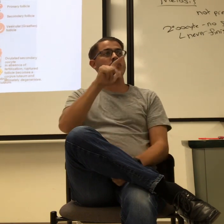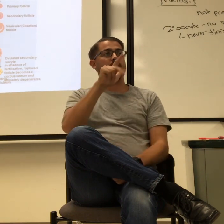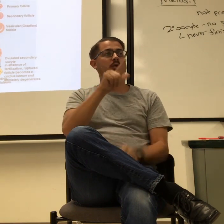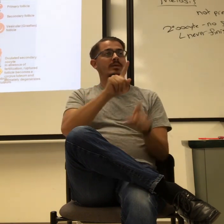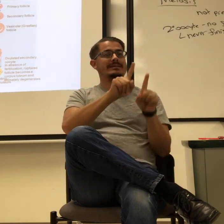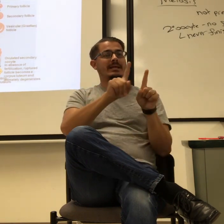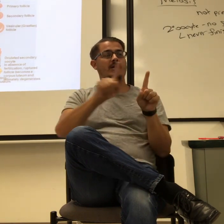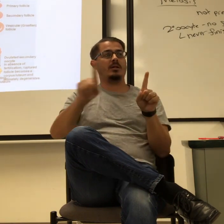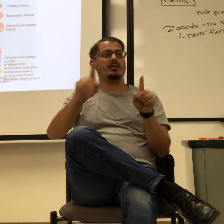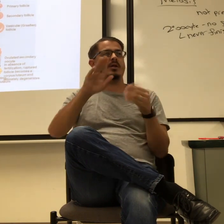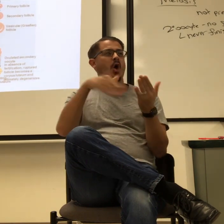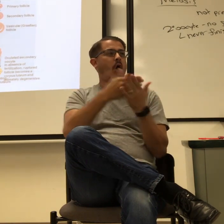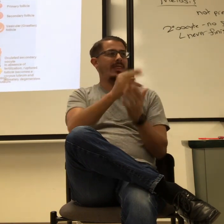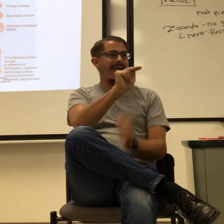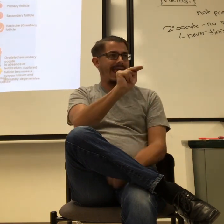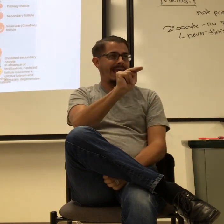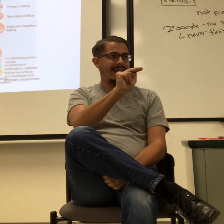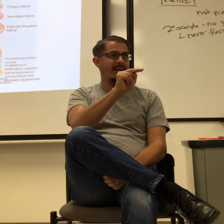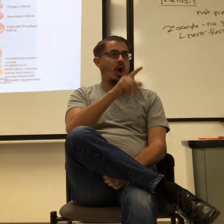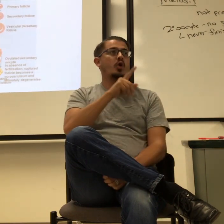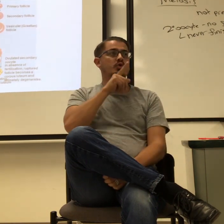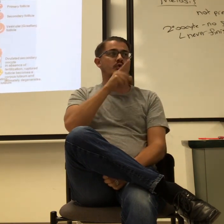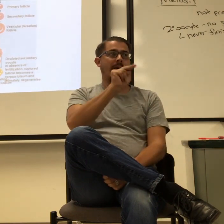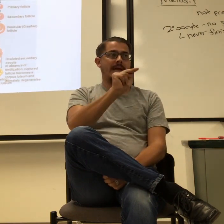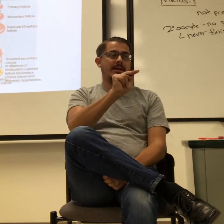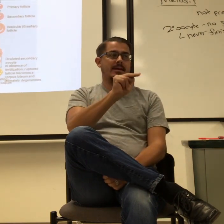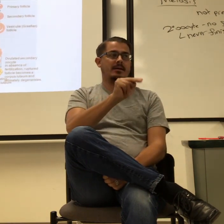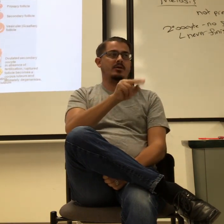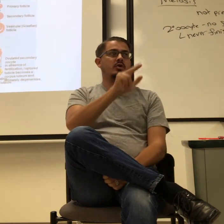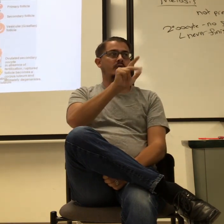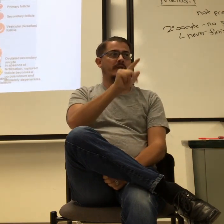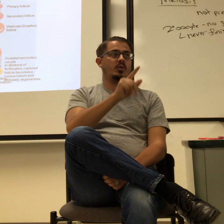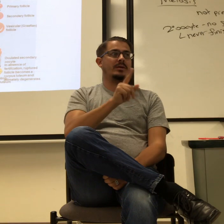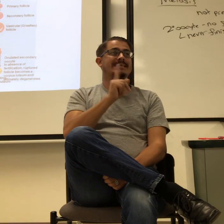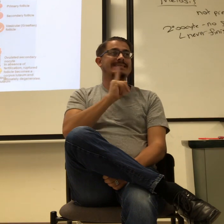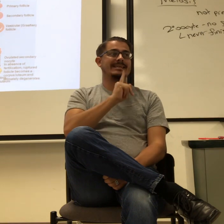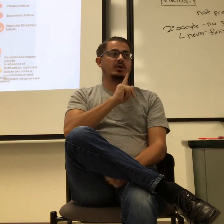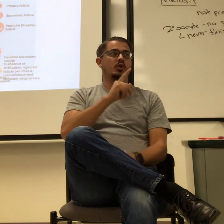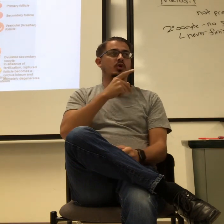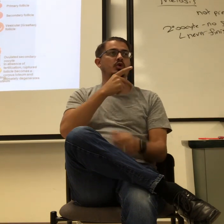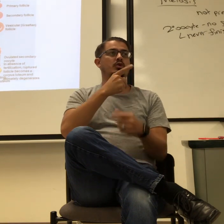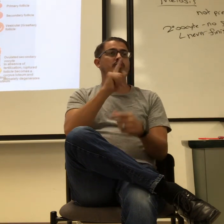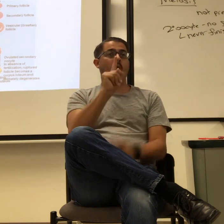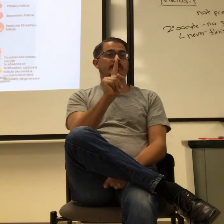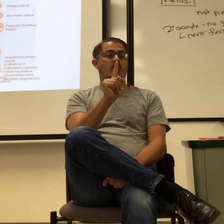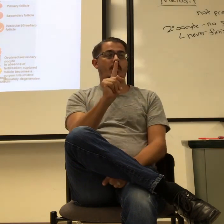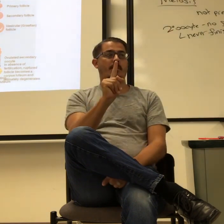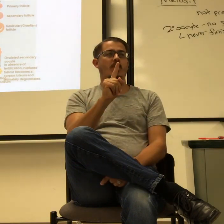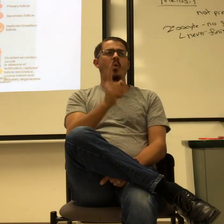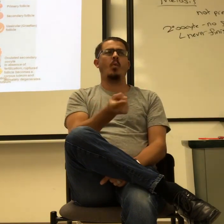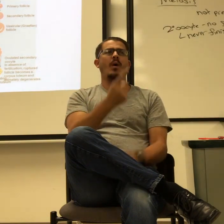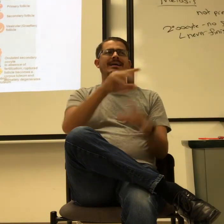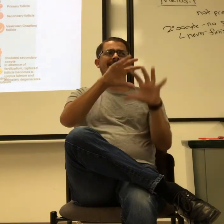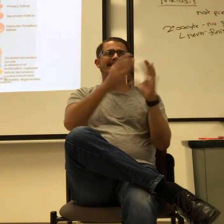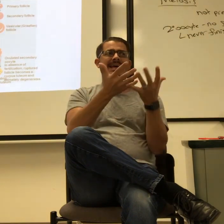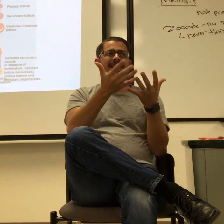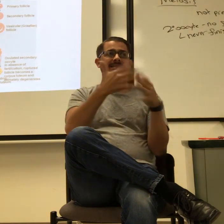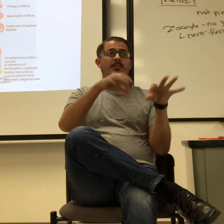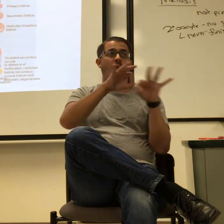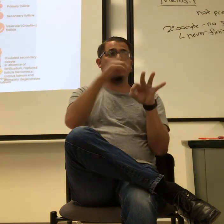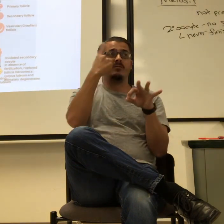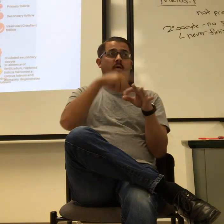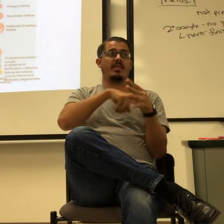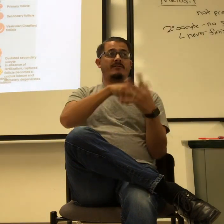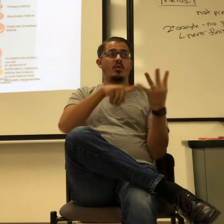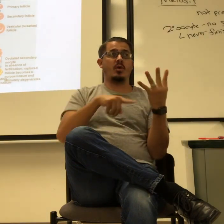All of these ends are true ends, 23 single chromosomes. But what's the one set that counts of the 4?